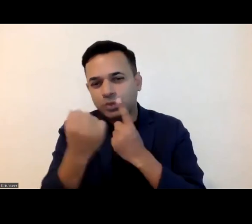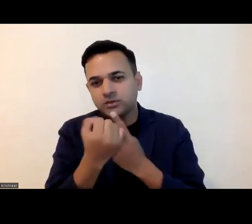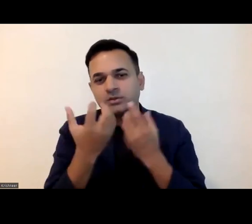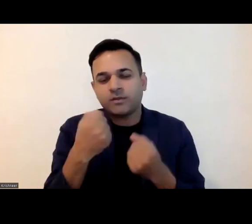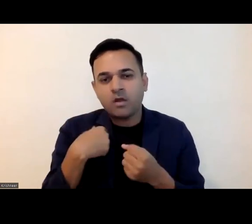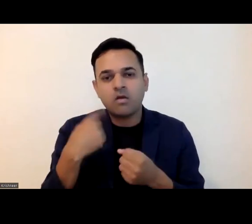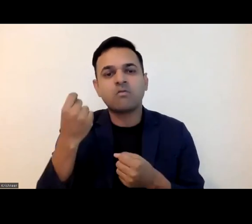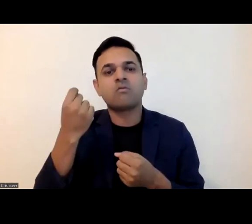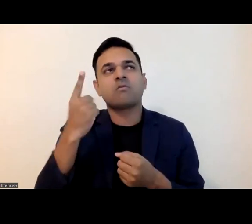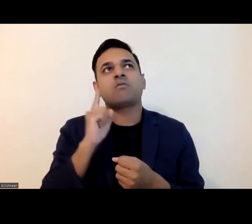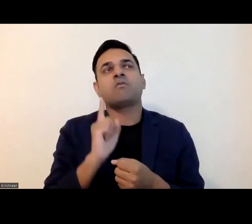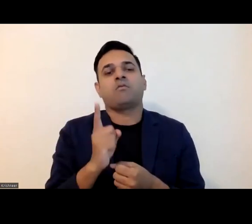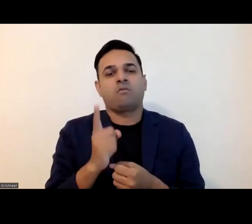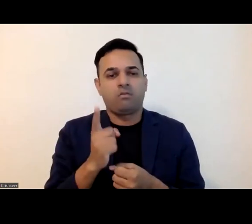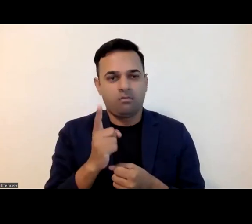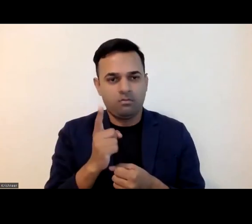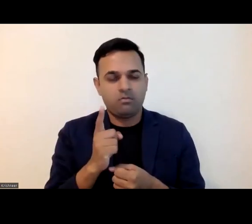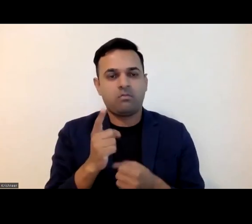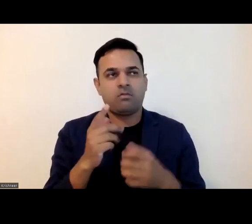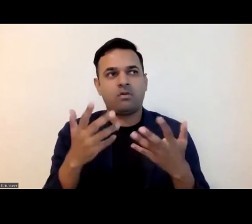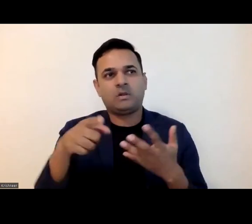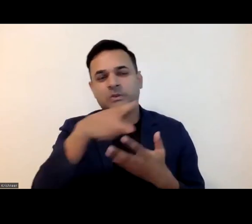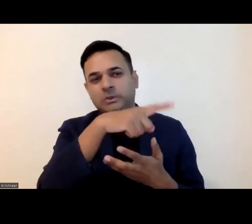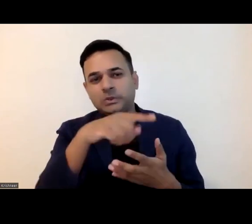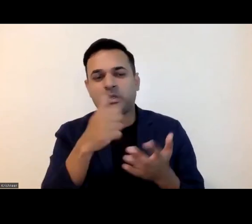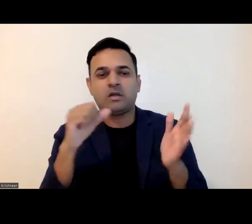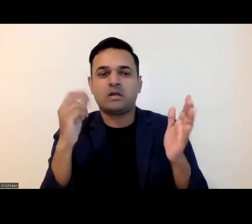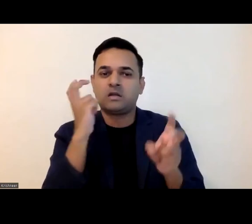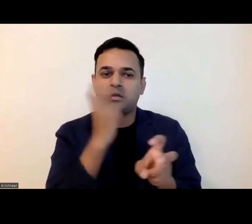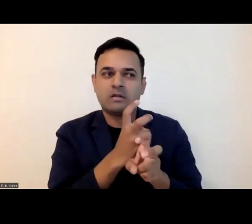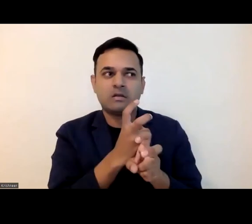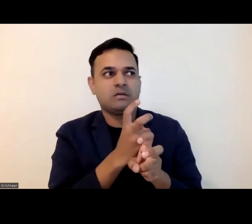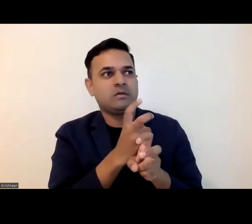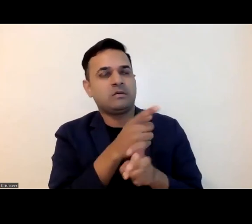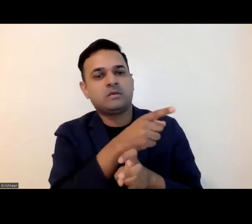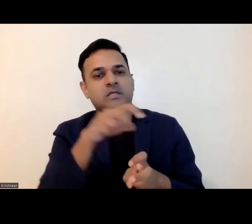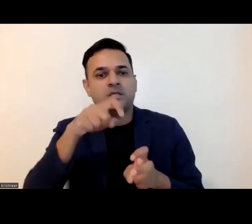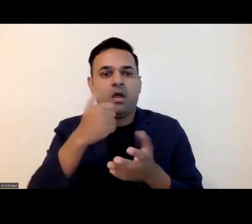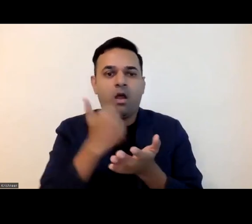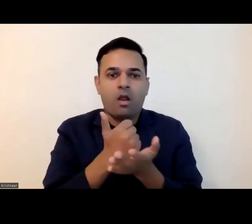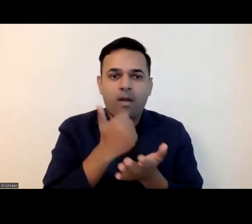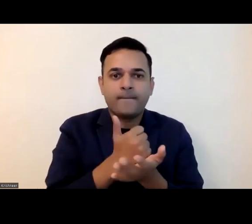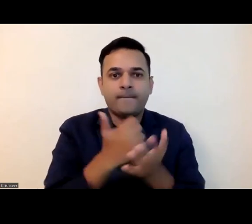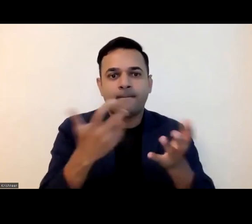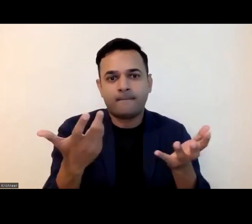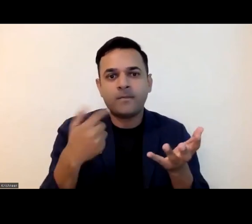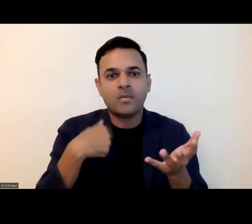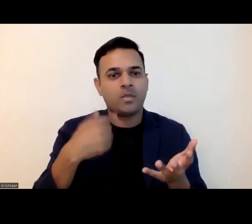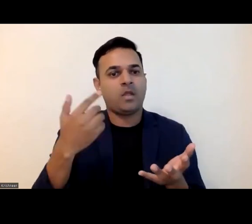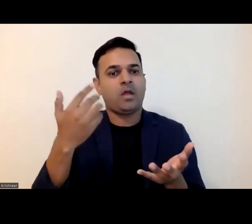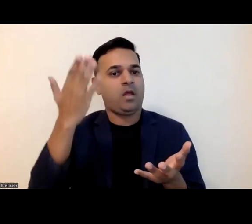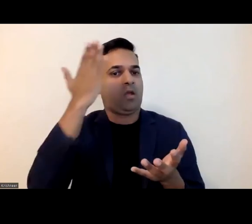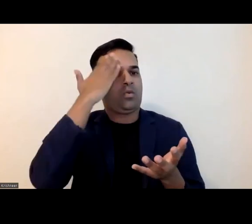My friends, I feel a lot of pain. I feel a lot of pain. I ask you, if